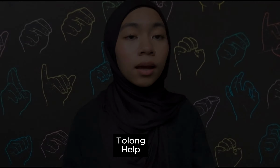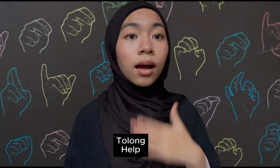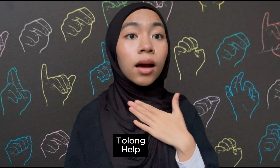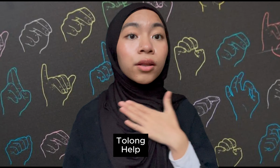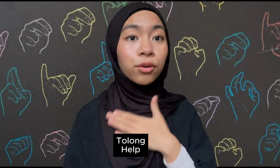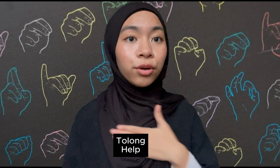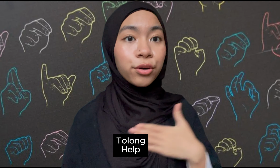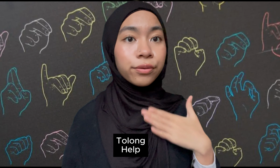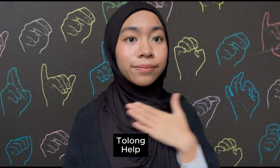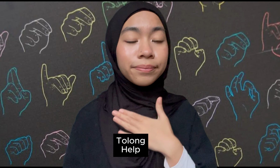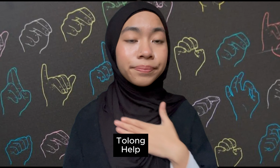Tolong.